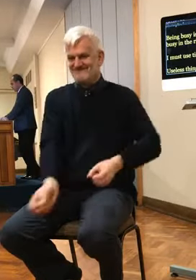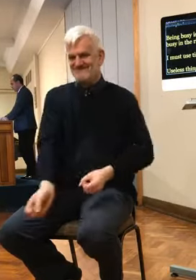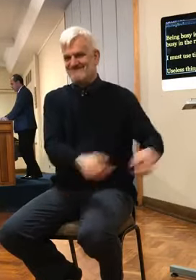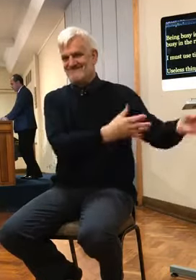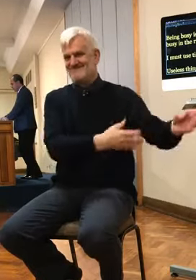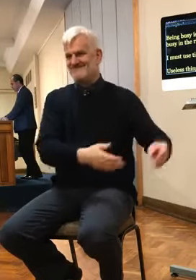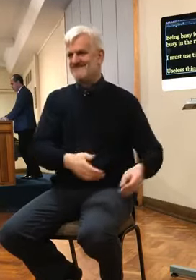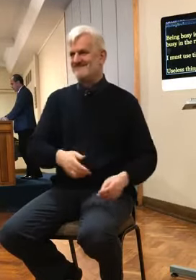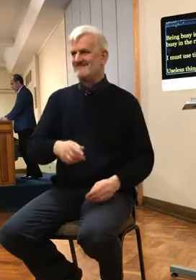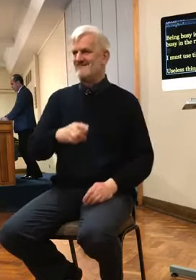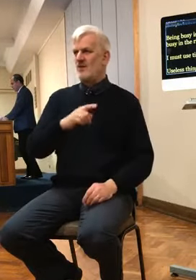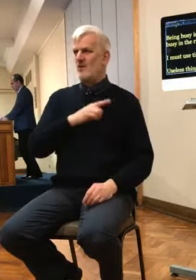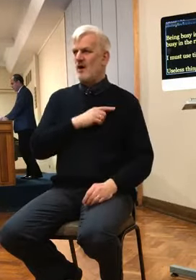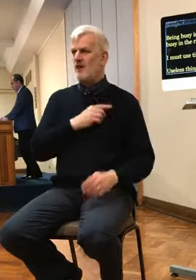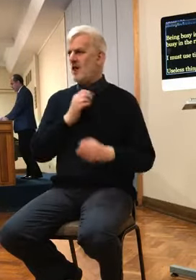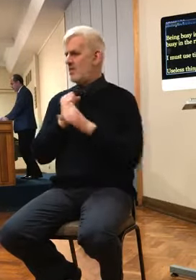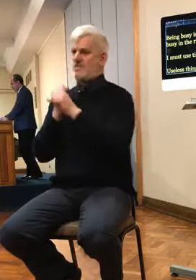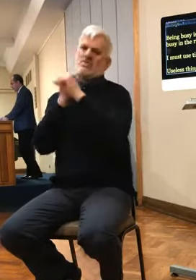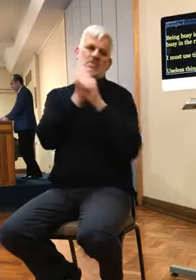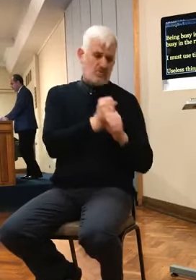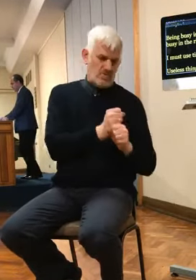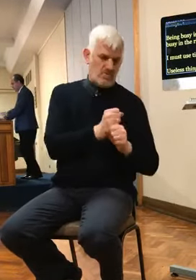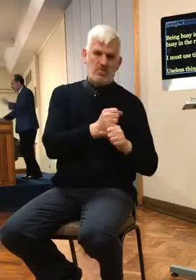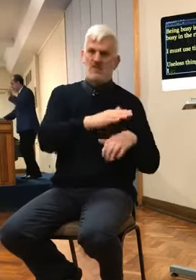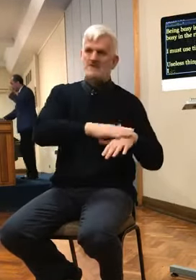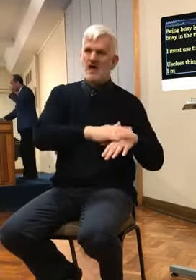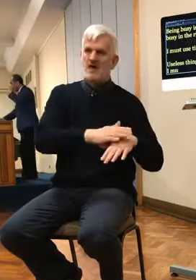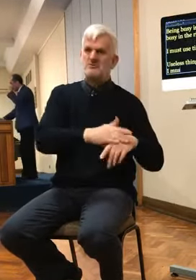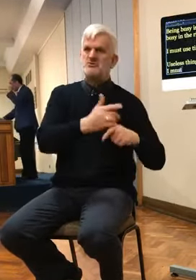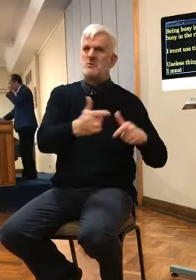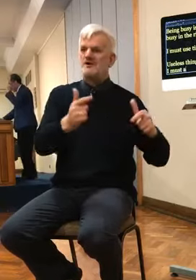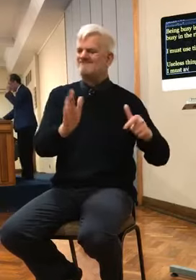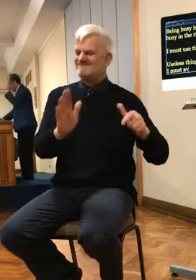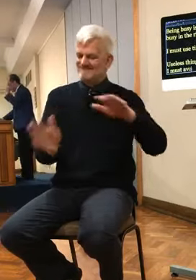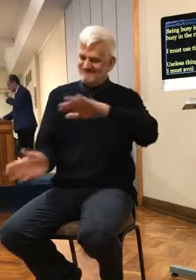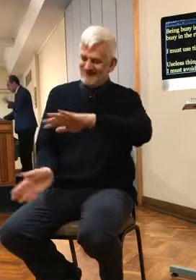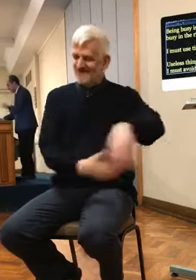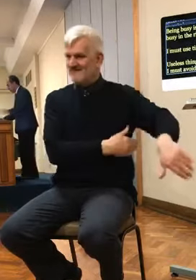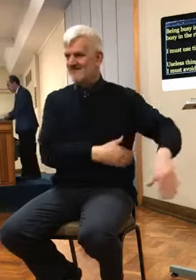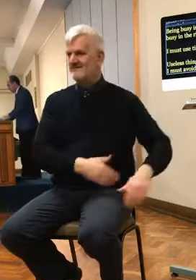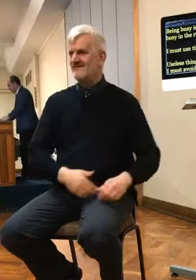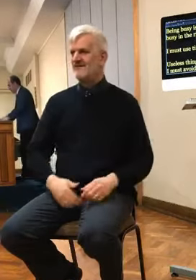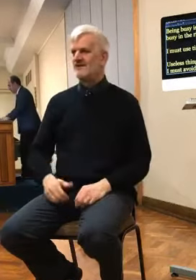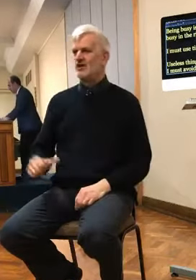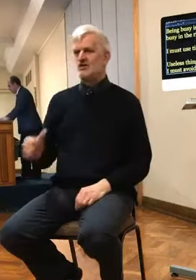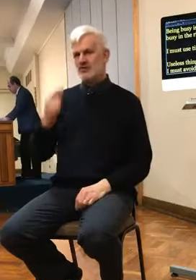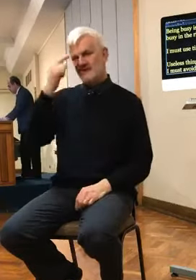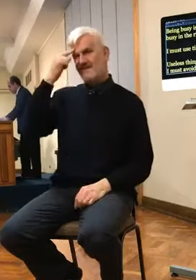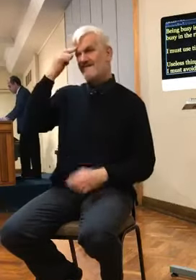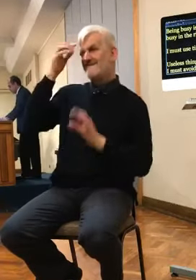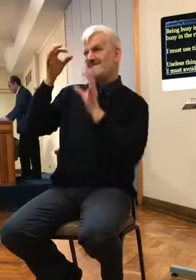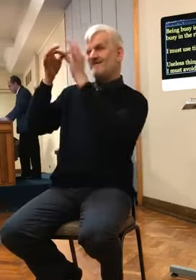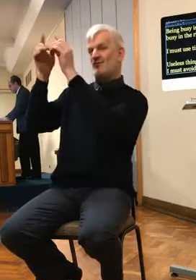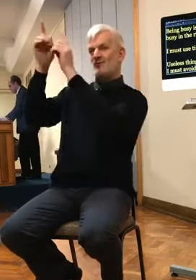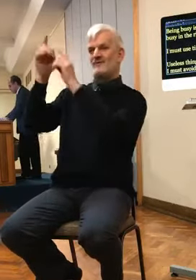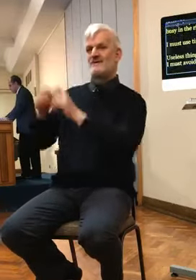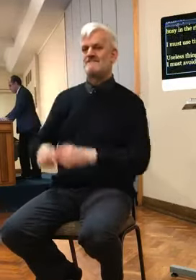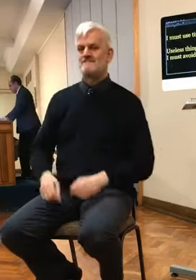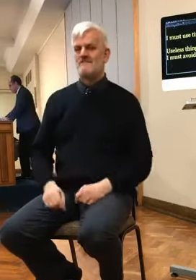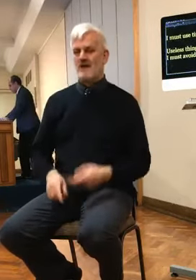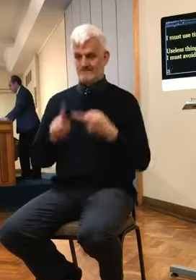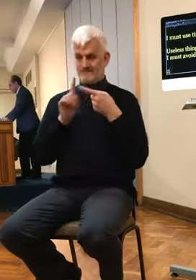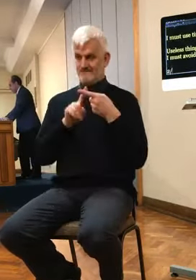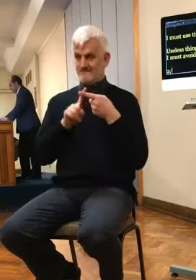make a sacred use of time. Be heavenly minded. But I must move on. The second thing, after the redeeming, the first